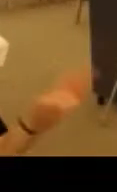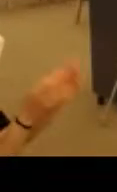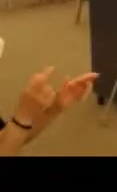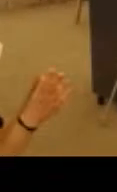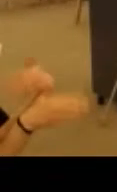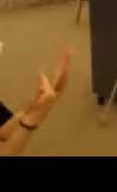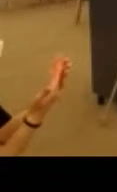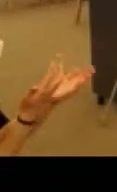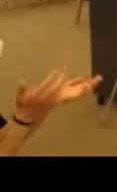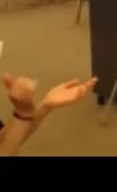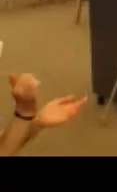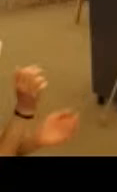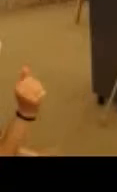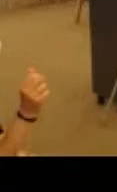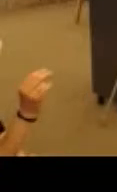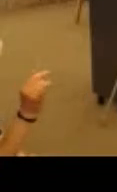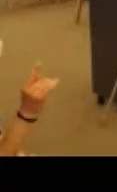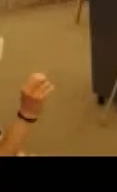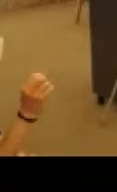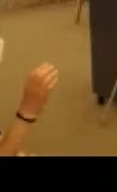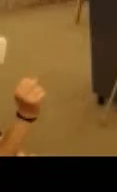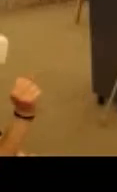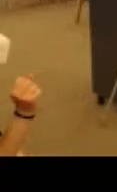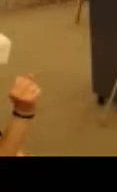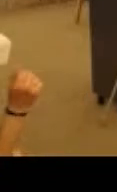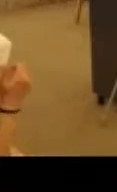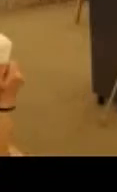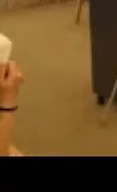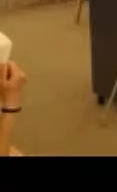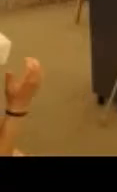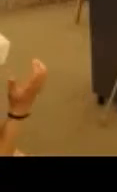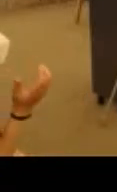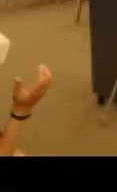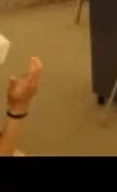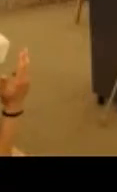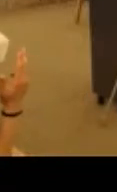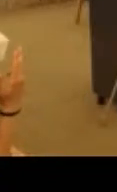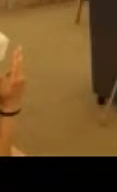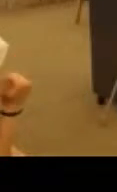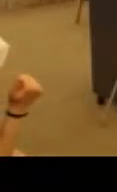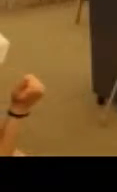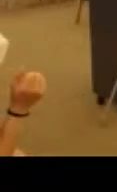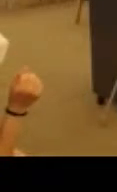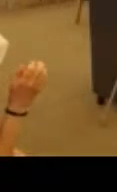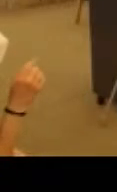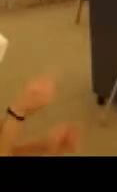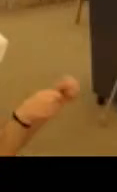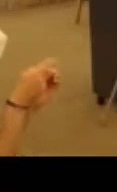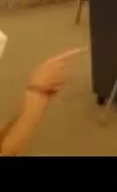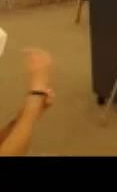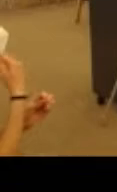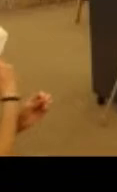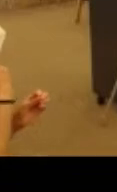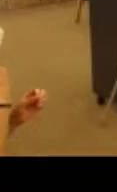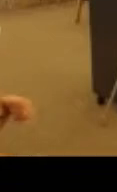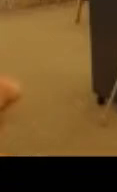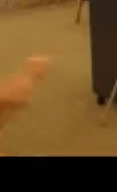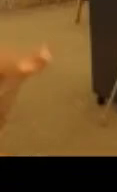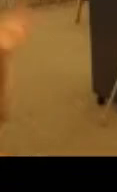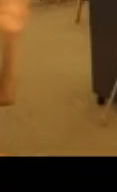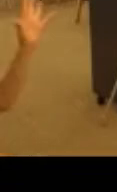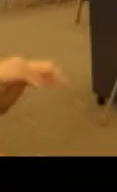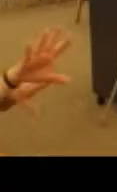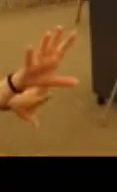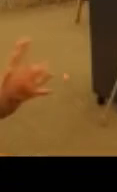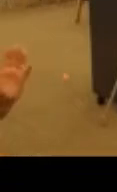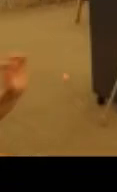to respond. Okay. I just don't even know who I would talk to in reference to that. We have a map here, but I think it's what, of